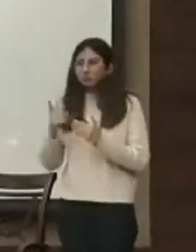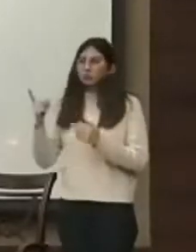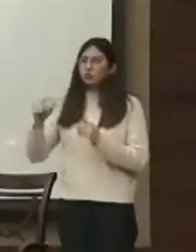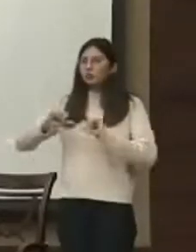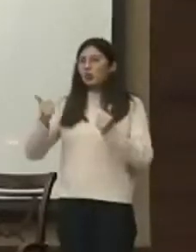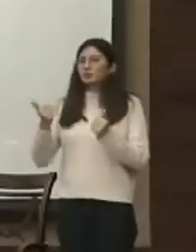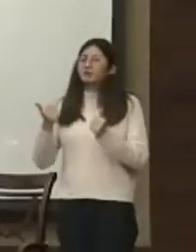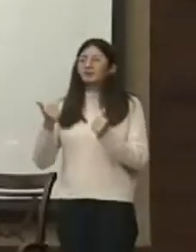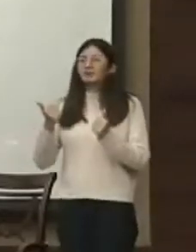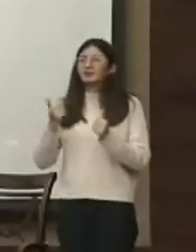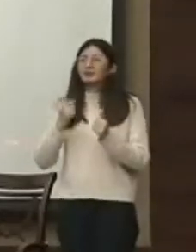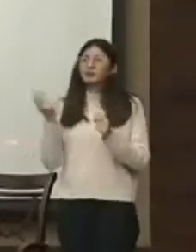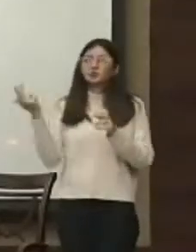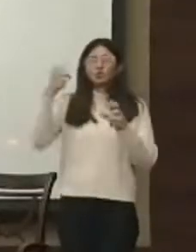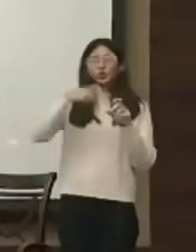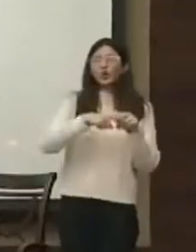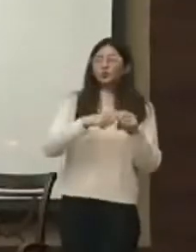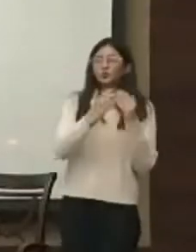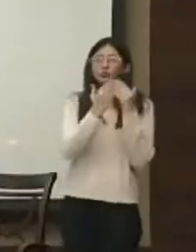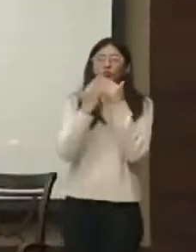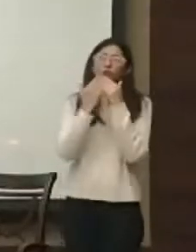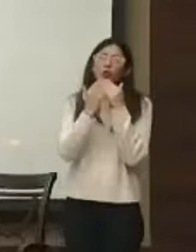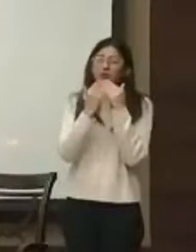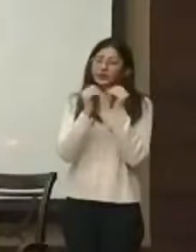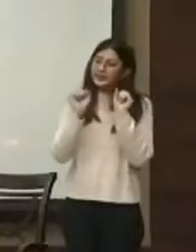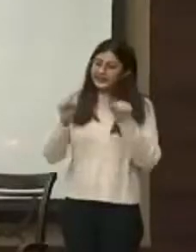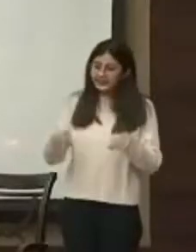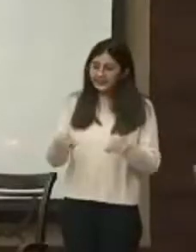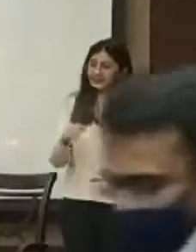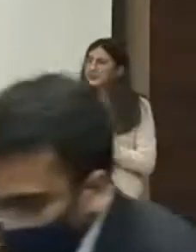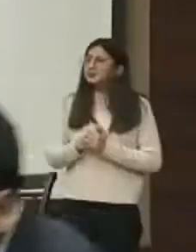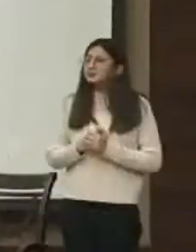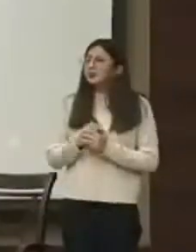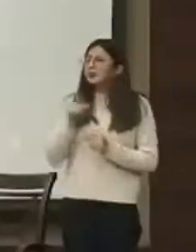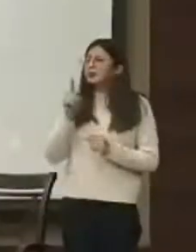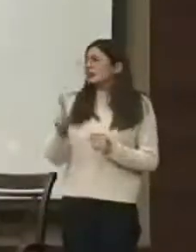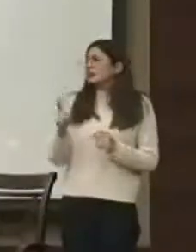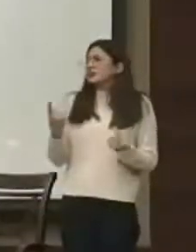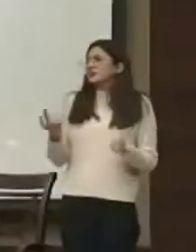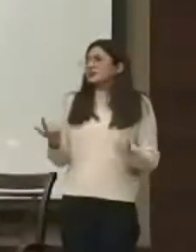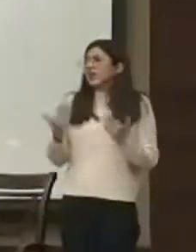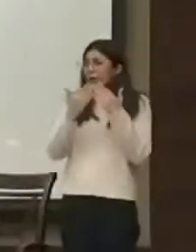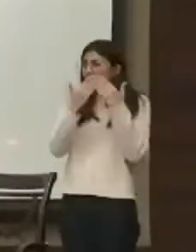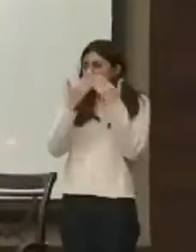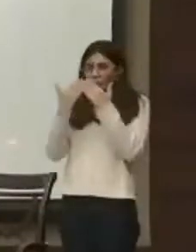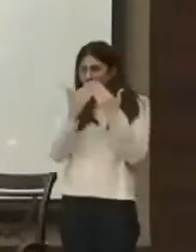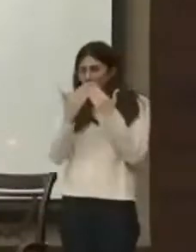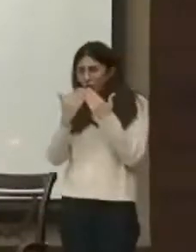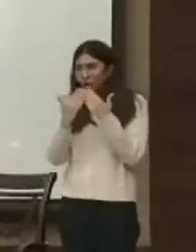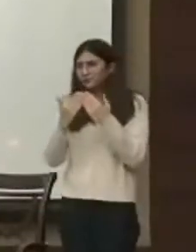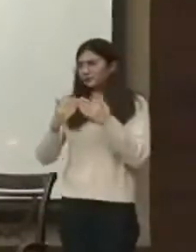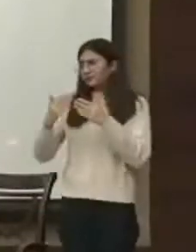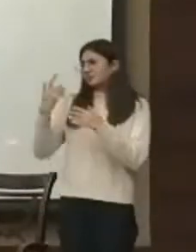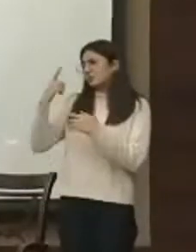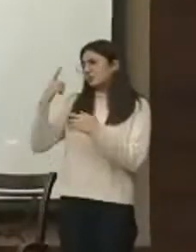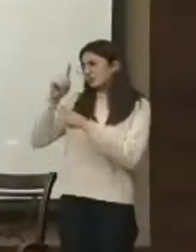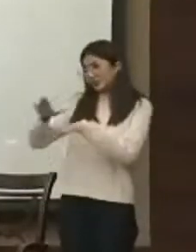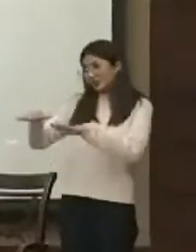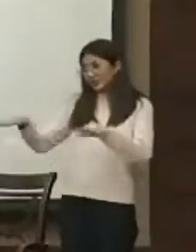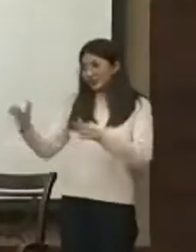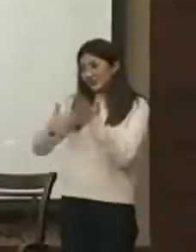school. So the idea of education for children with disability, largely